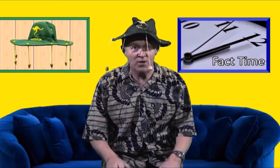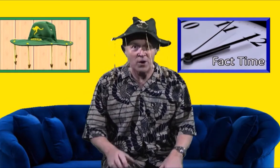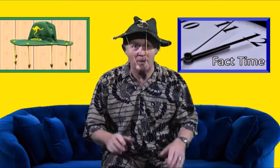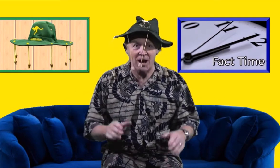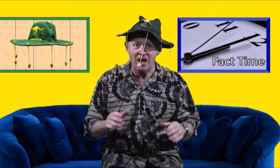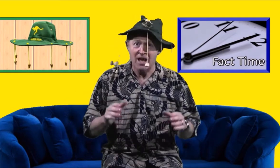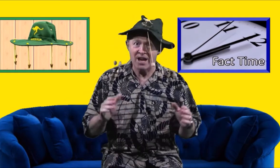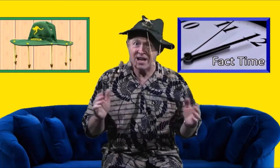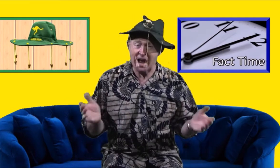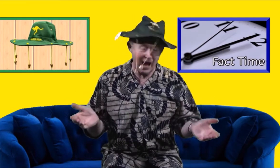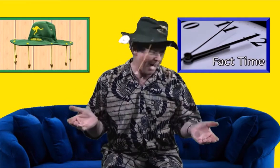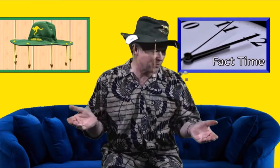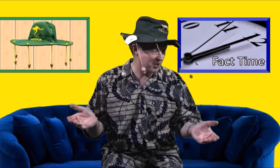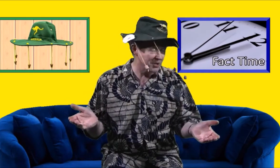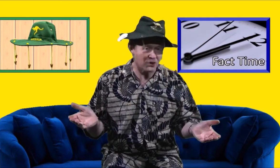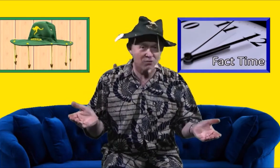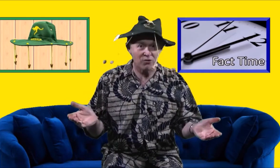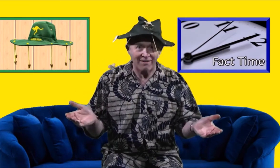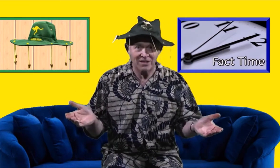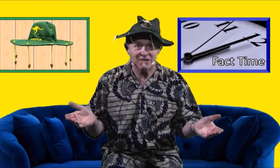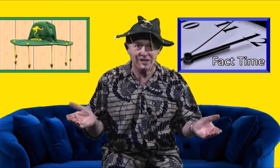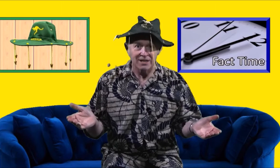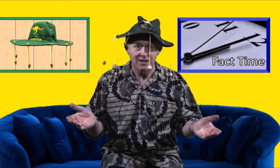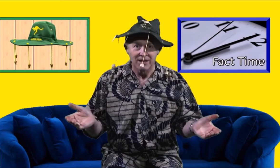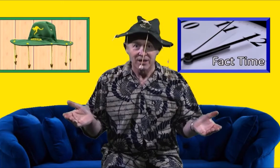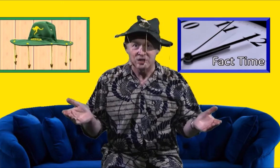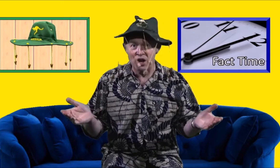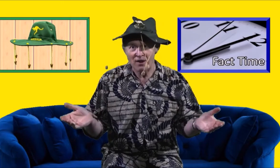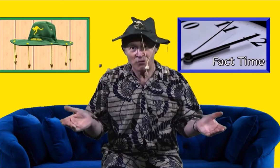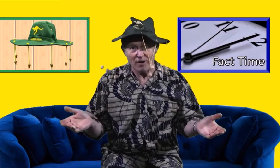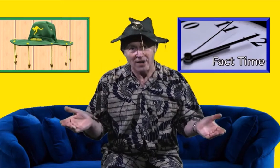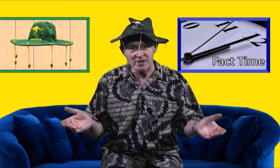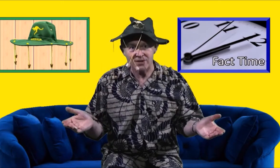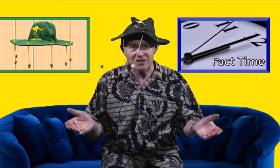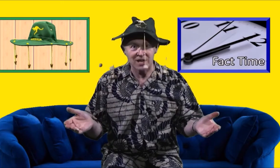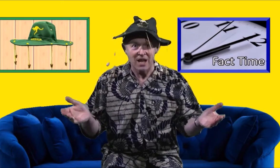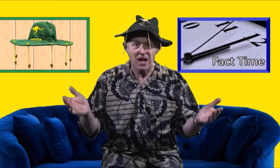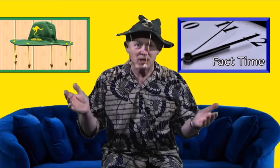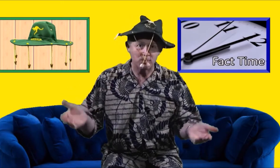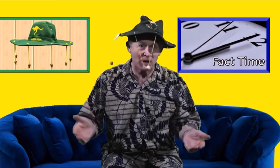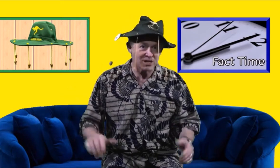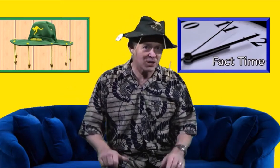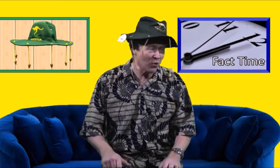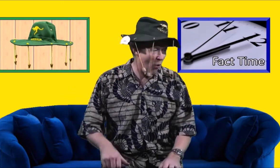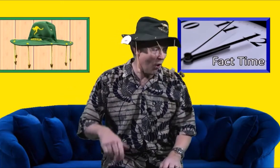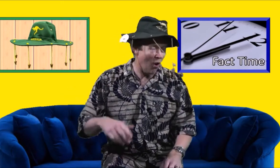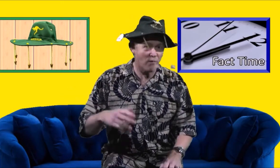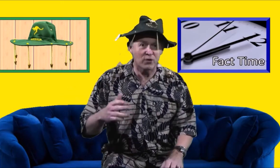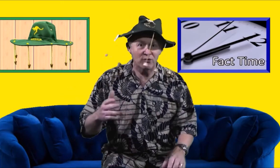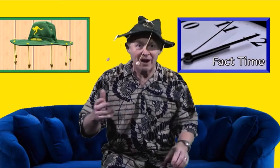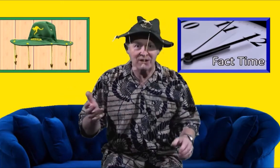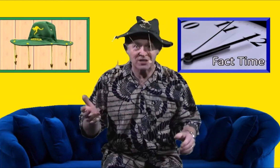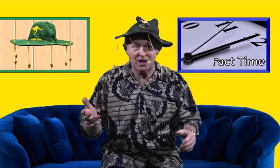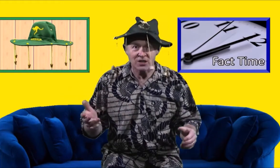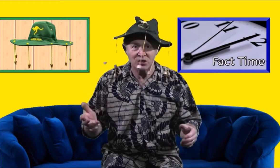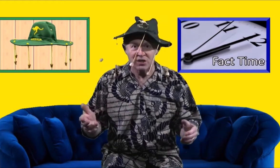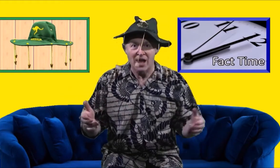phenomena in the absence of gravity. General relativity explains the law of gravitation and